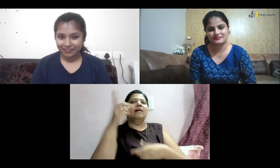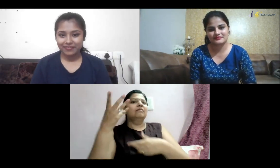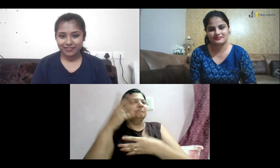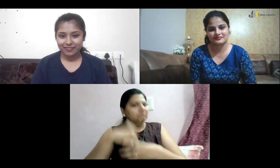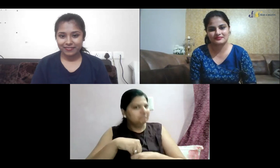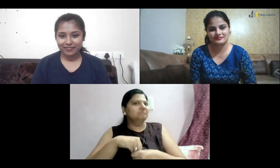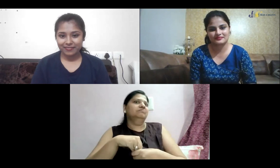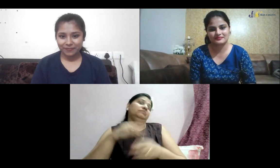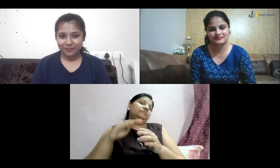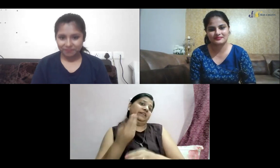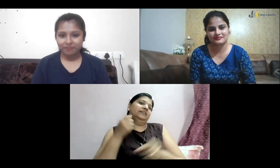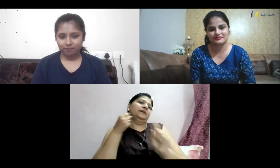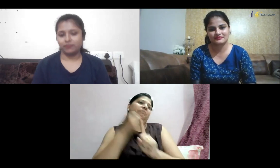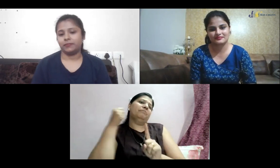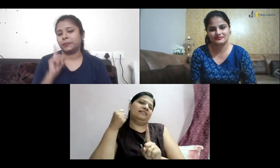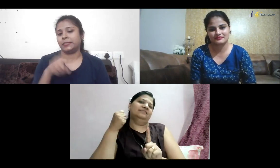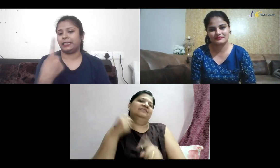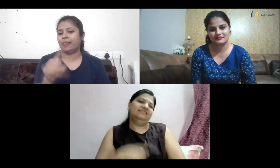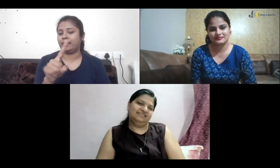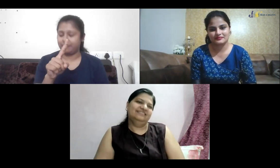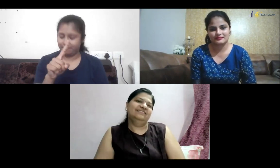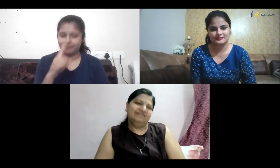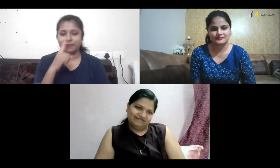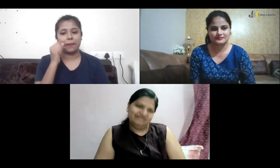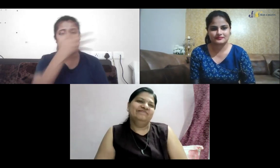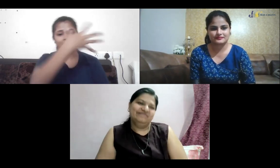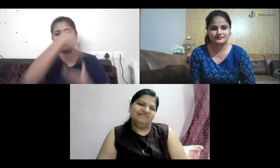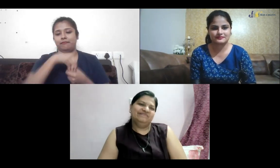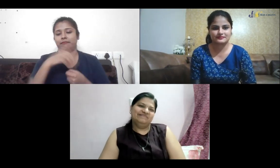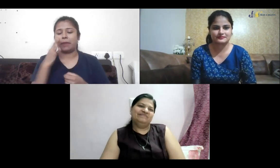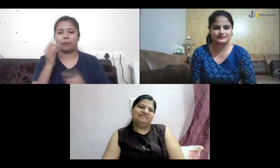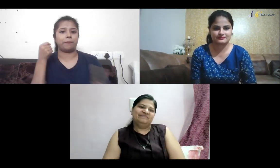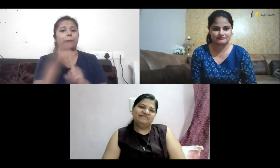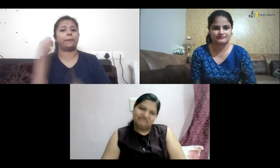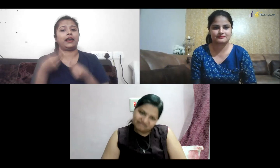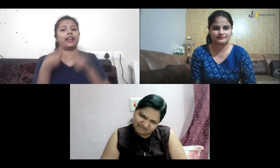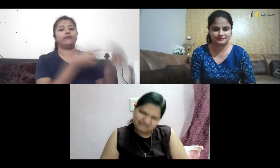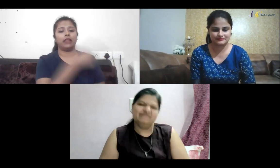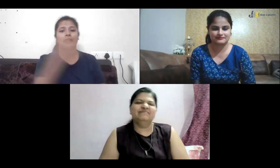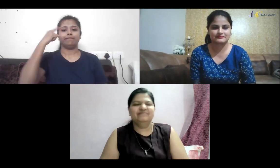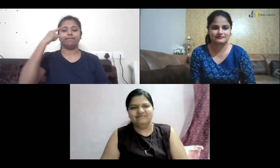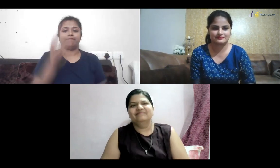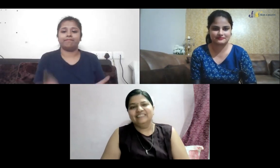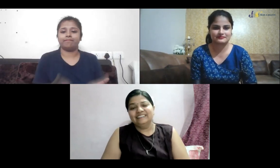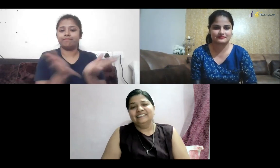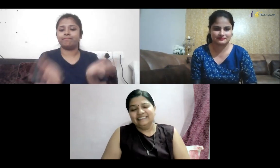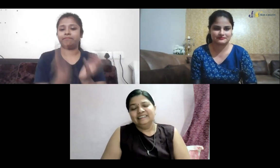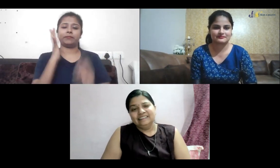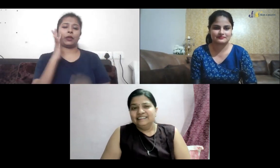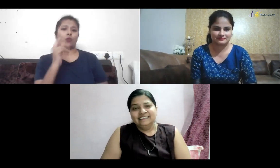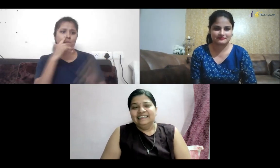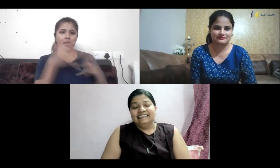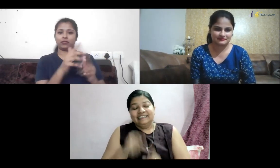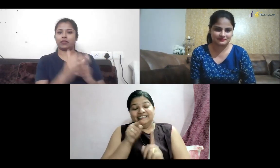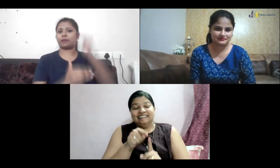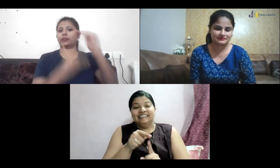teacher, we have to involve the teacher and parents. So it's a better impact. Create this thing, right? So how we can give them